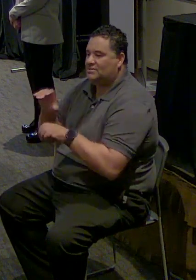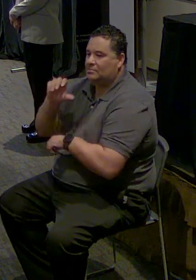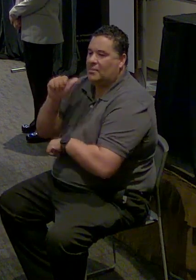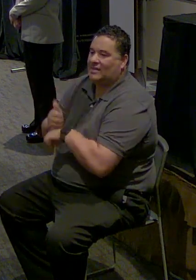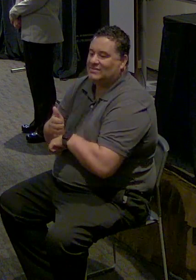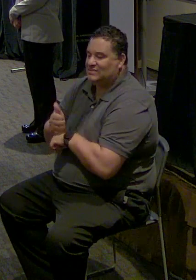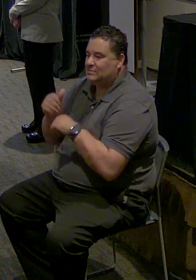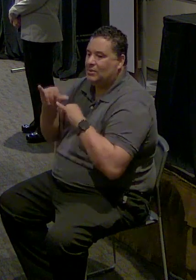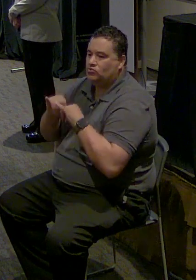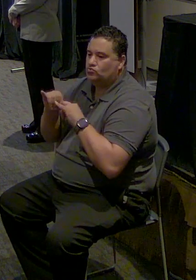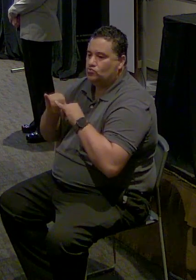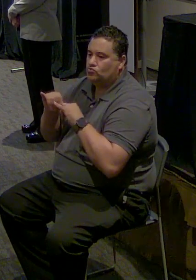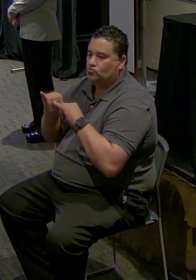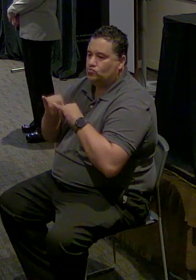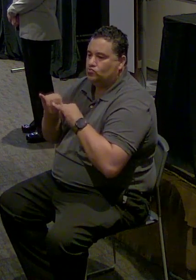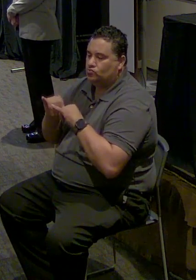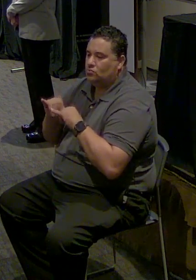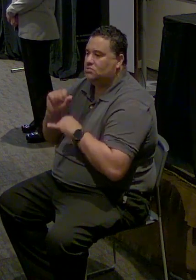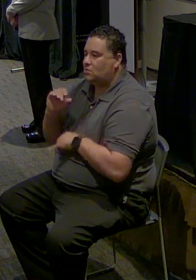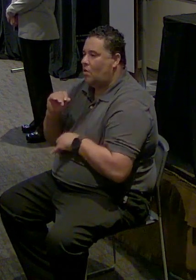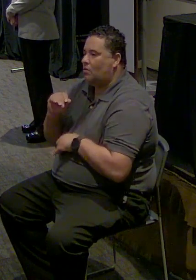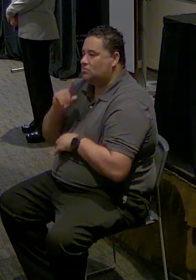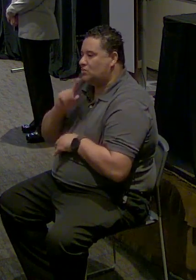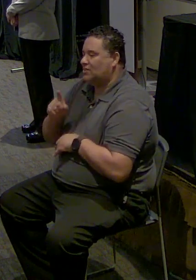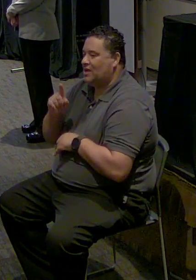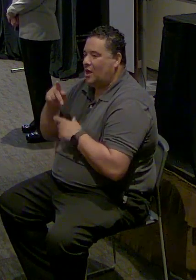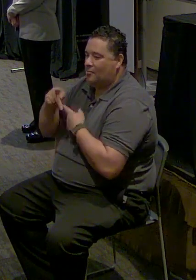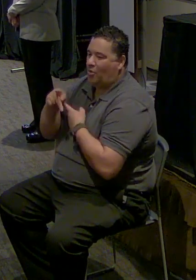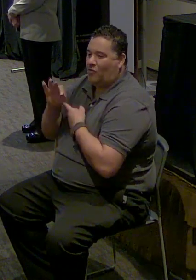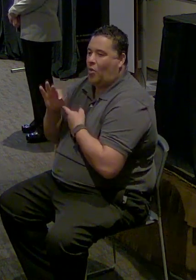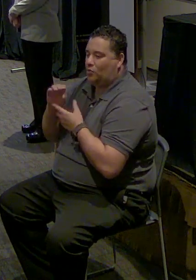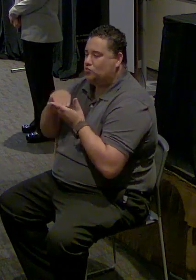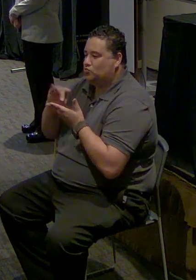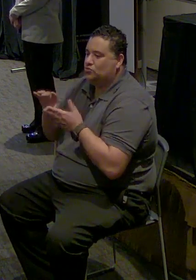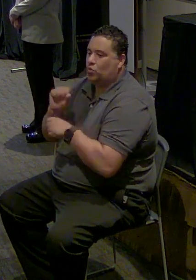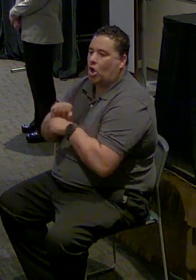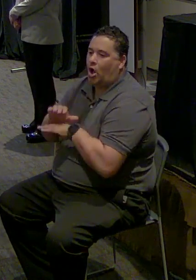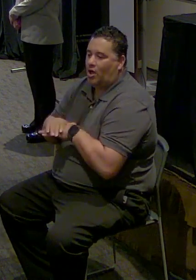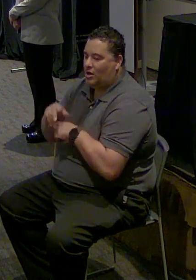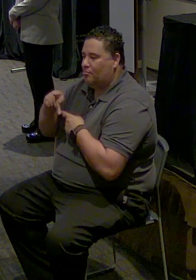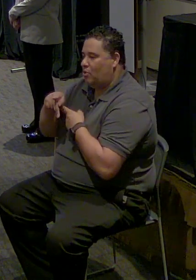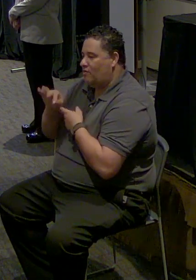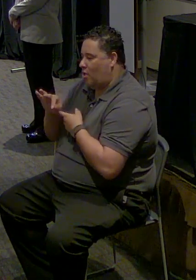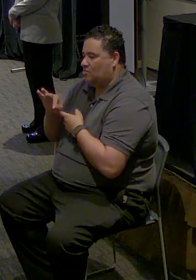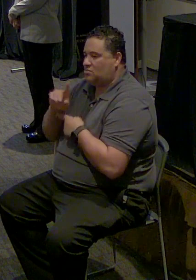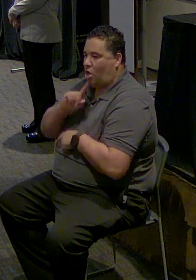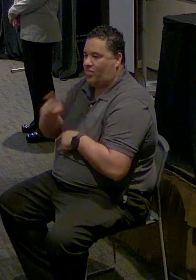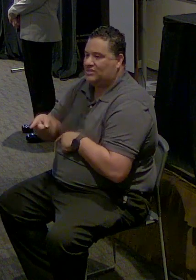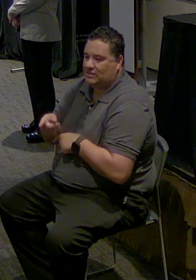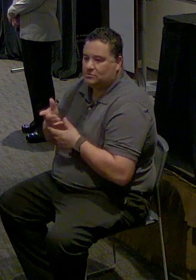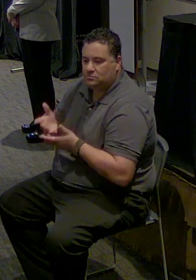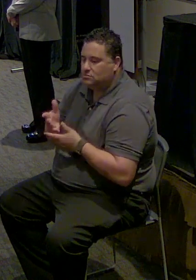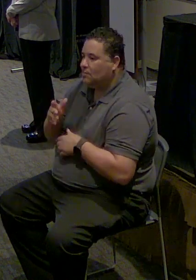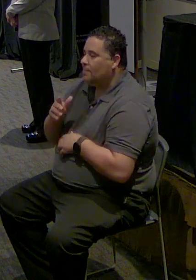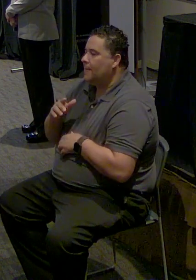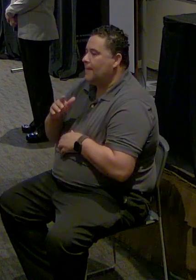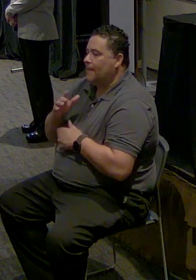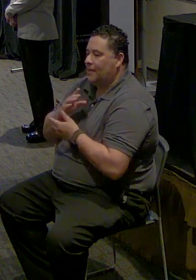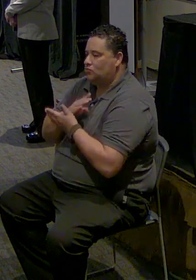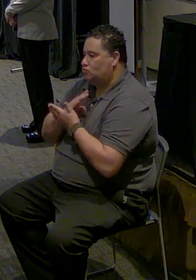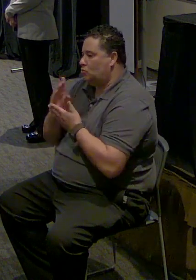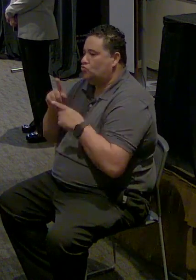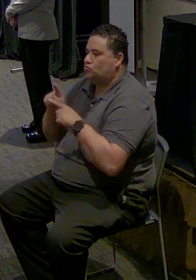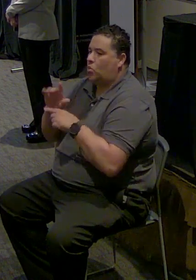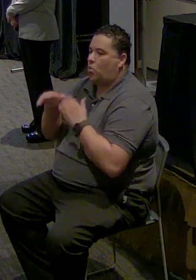performance-based measure. So it's really a portfolio students work on. It's authentic across the whole